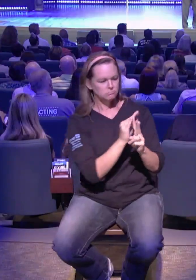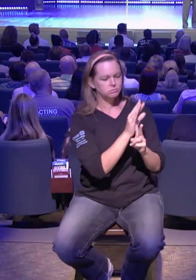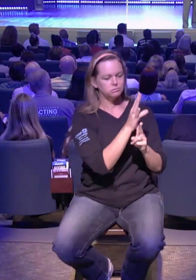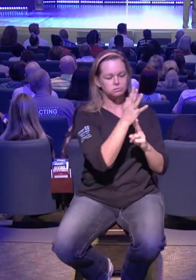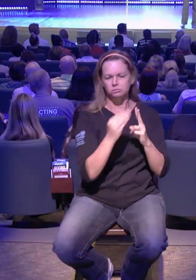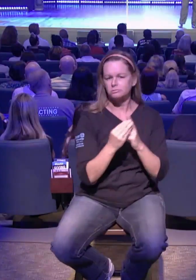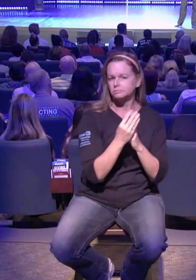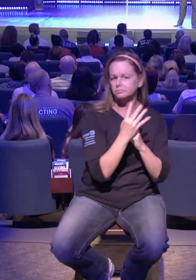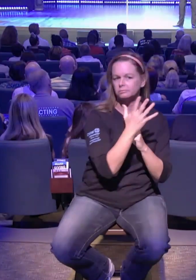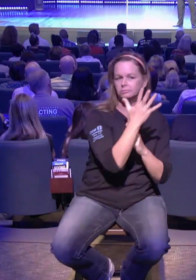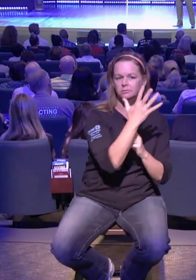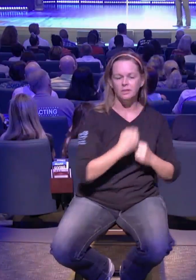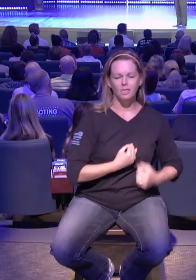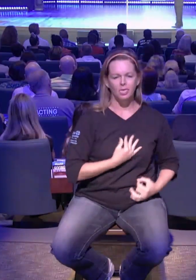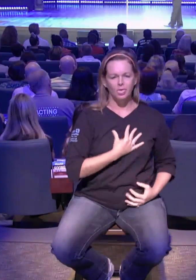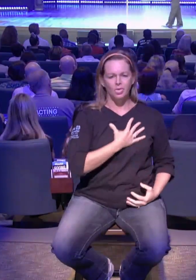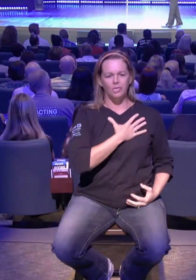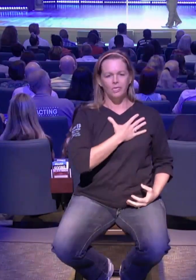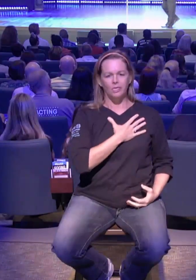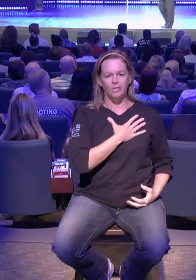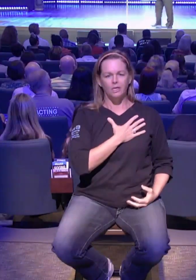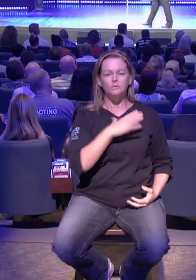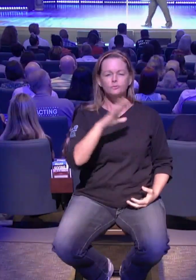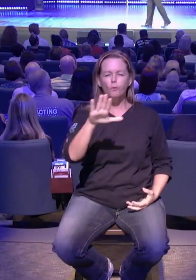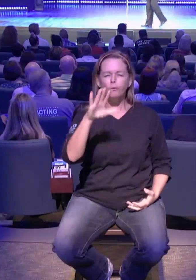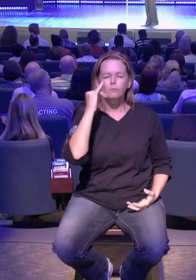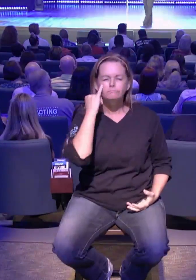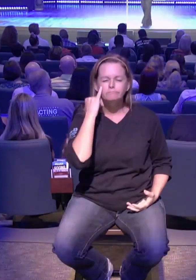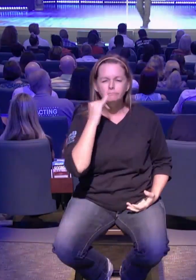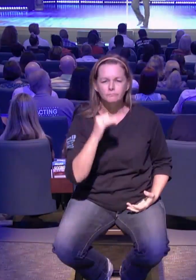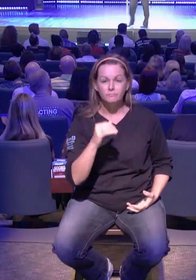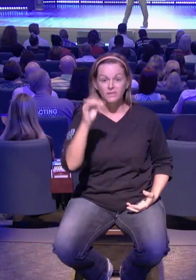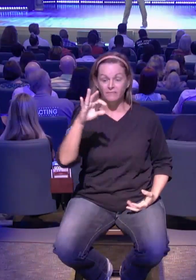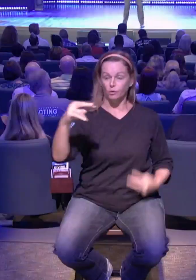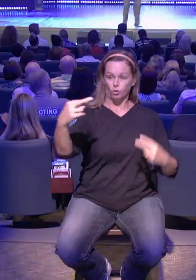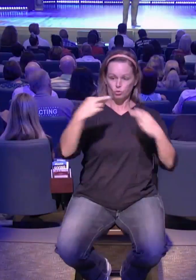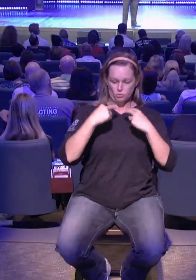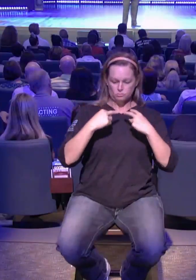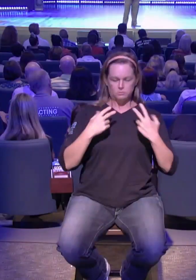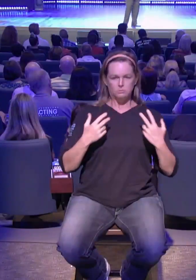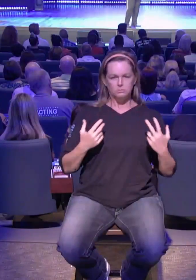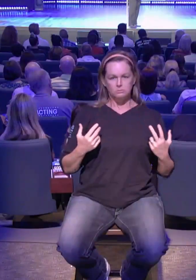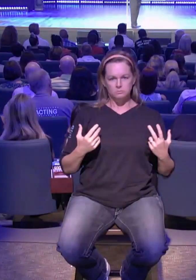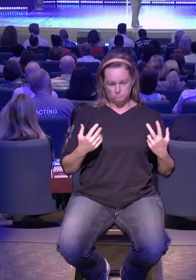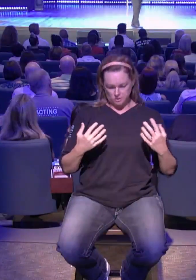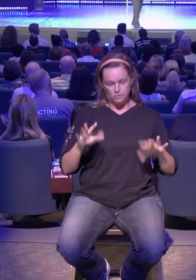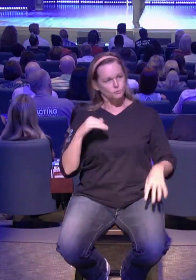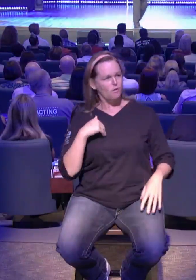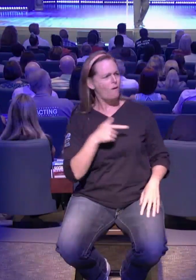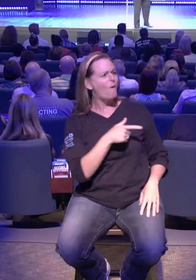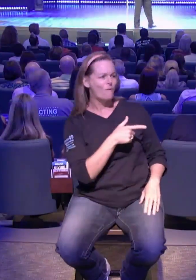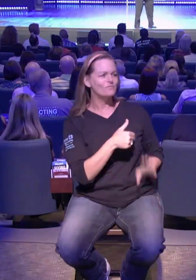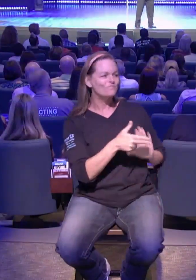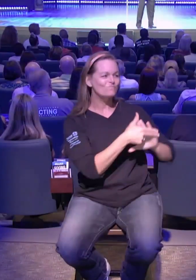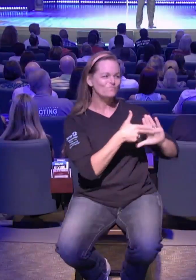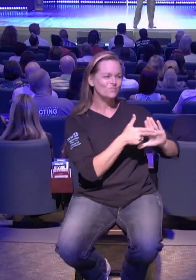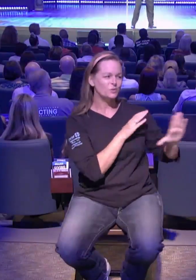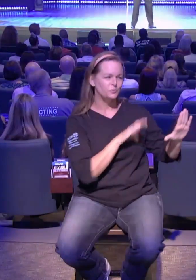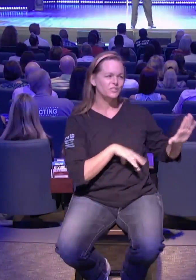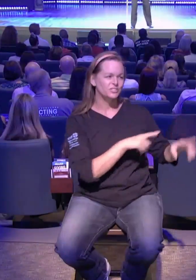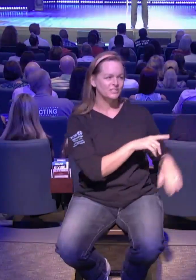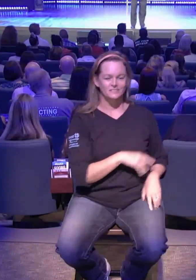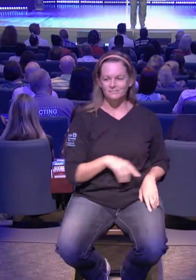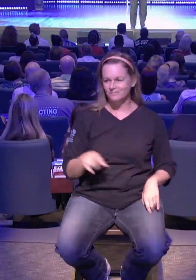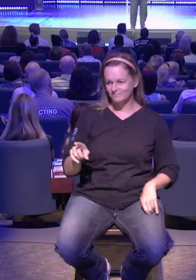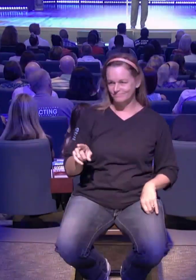Jesus? Wow. You know, the one thing I know for sure, And Don and I were talking about